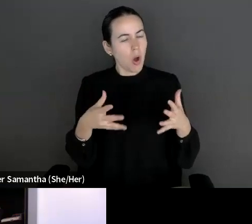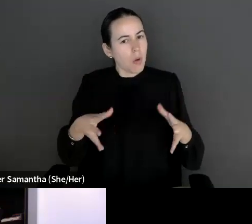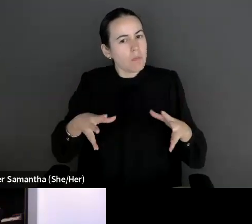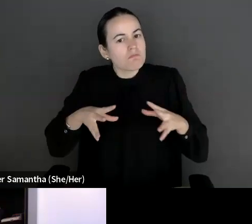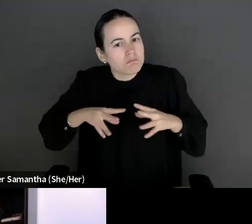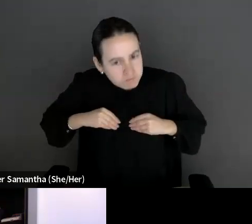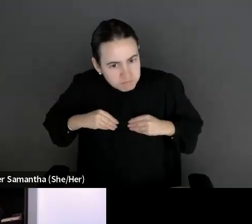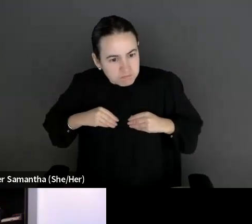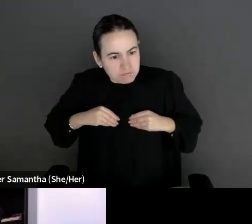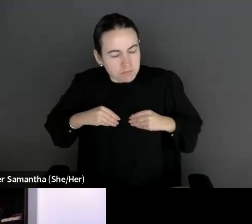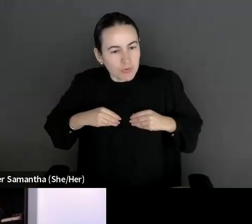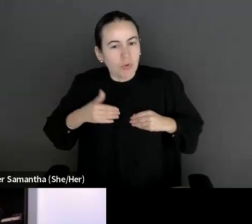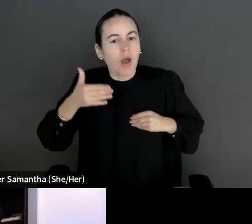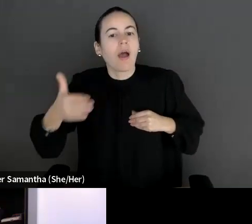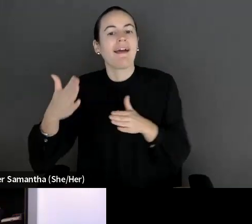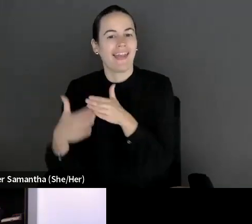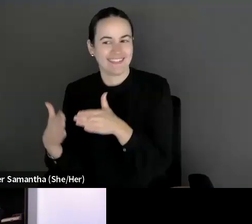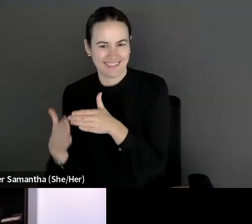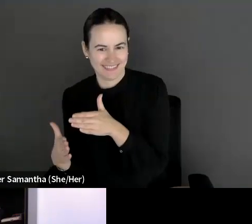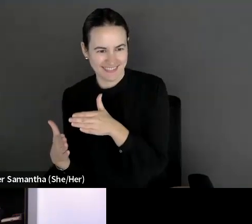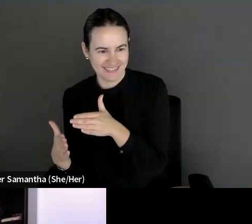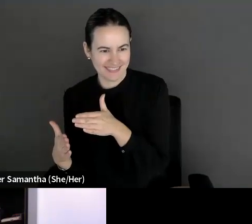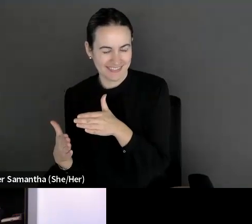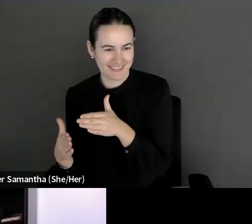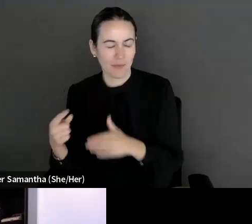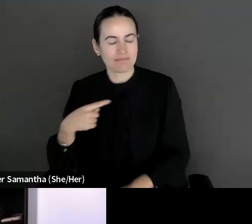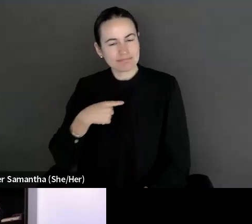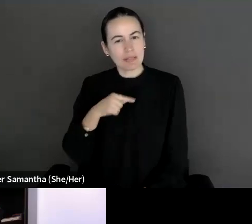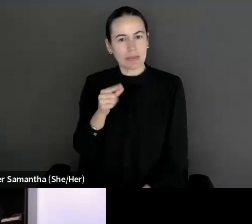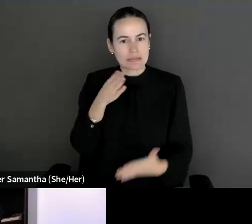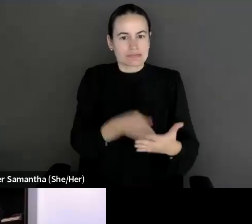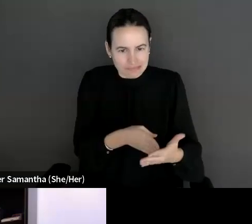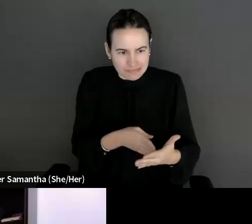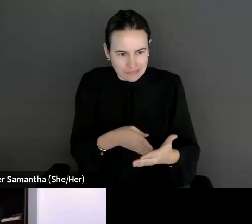final product. And I have had some trouble when trying